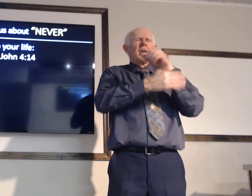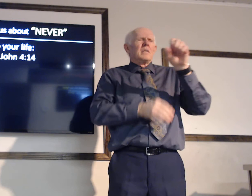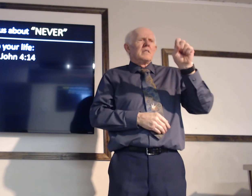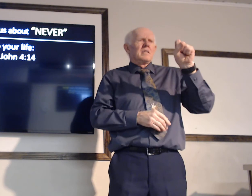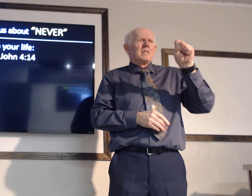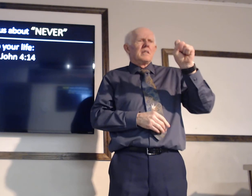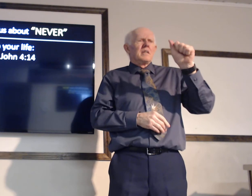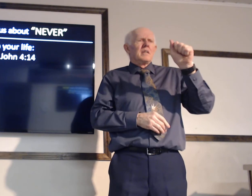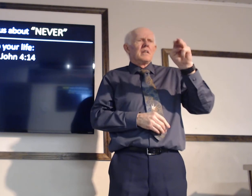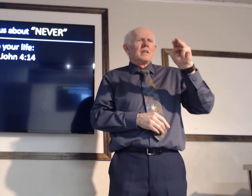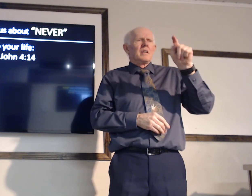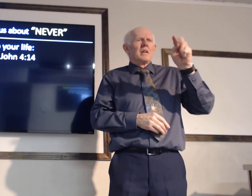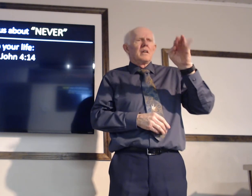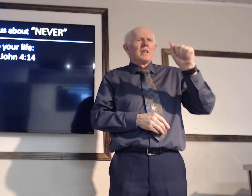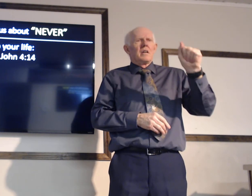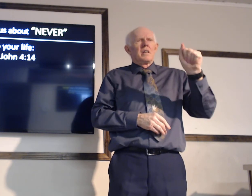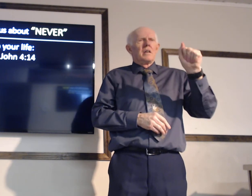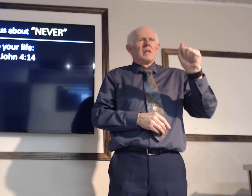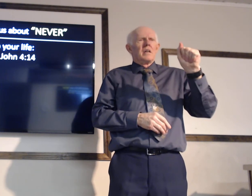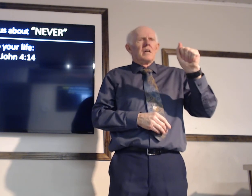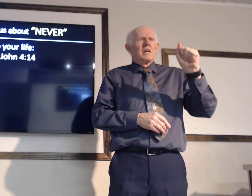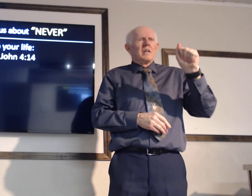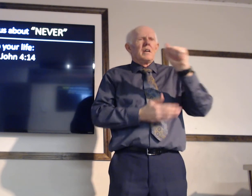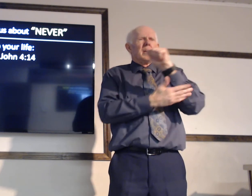him to Samaria.